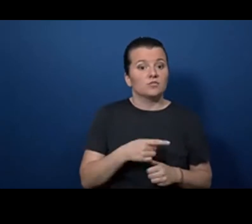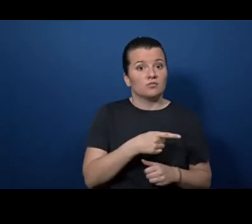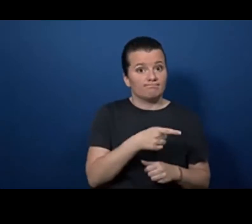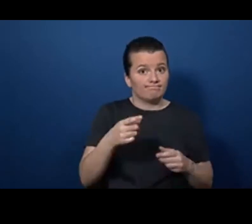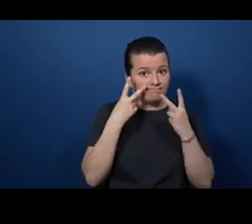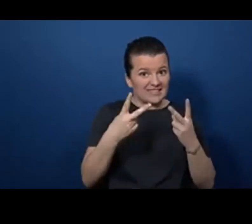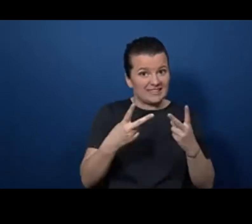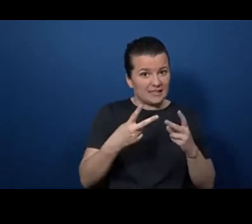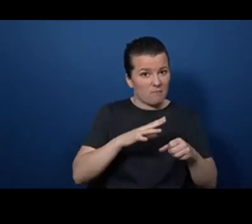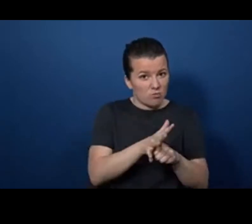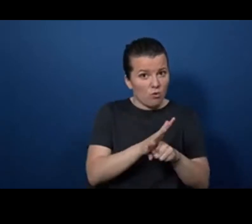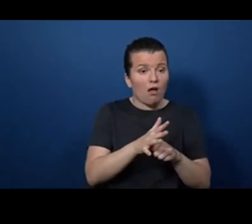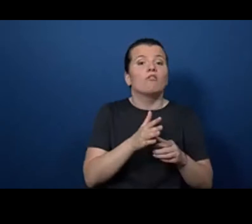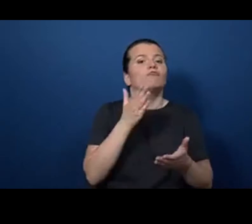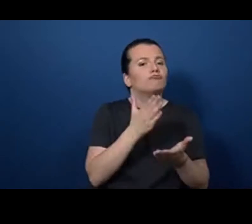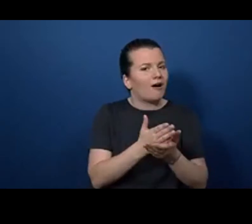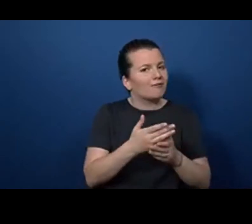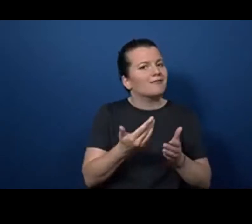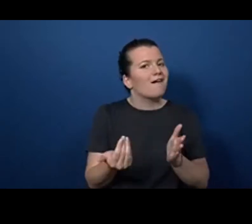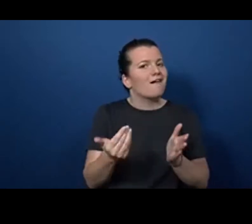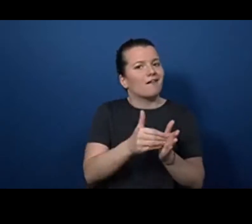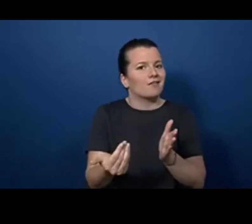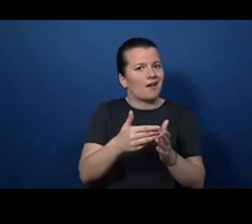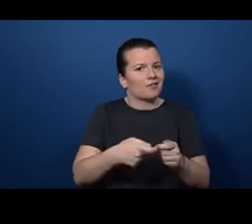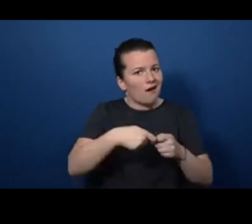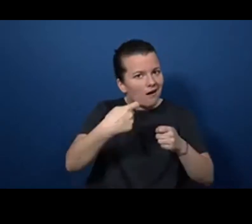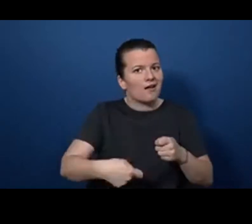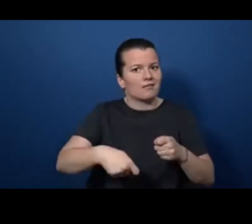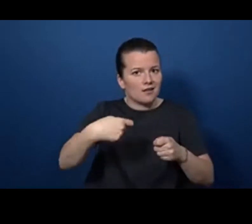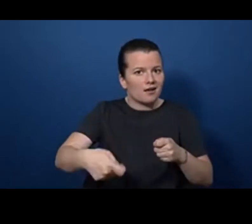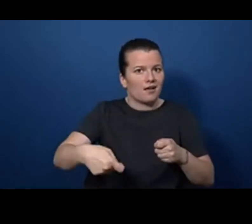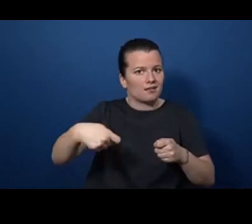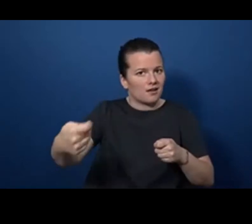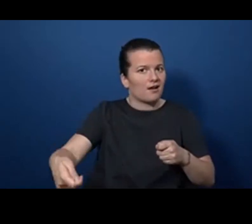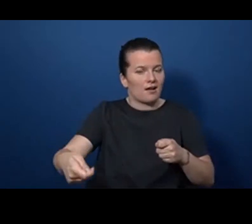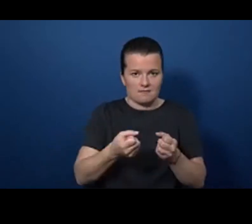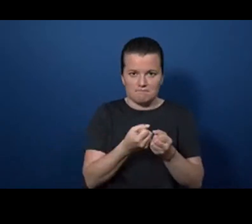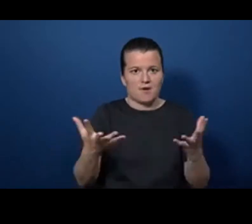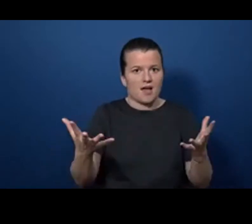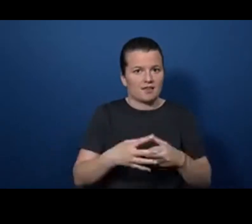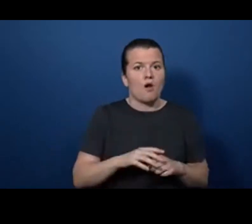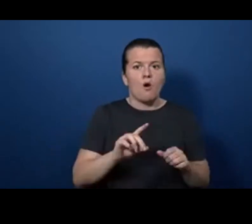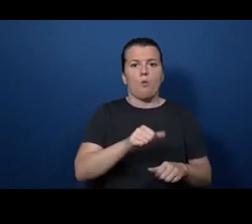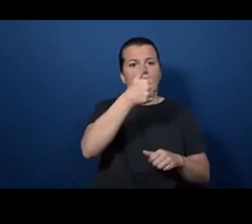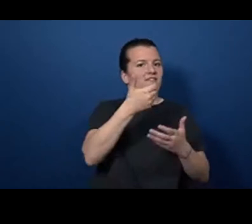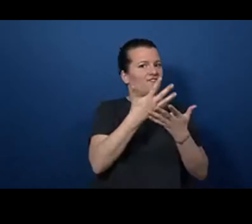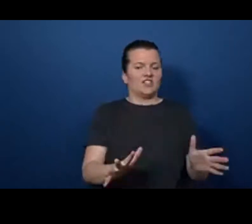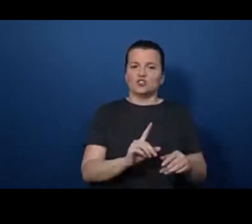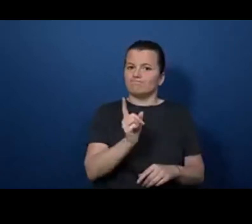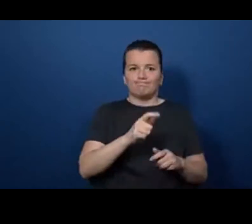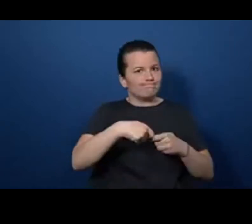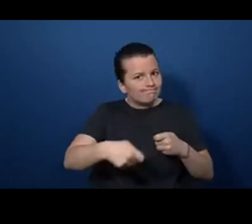of bullying as well, there is discrimination, as we said in the opening of this event. There is a form of discrimination